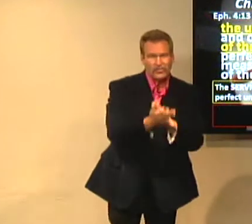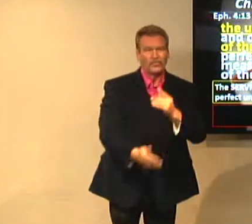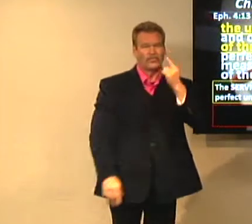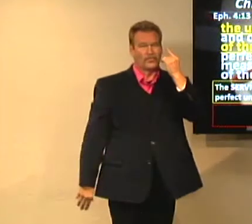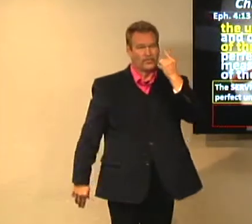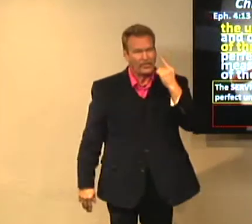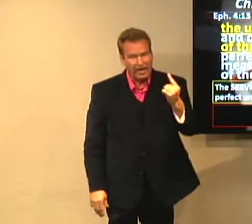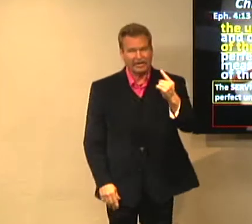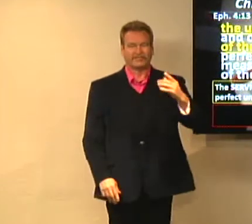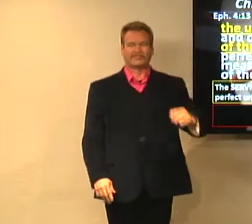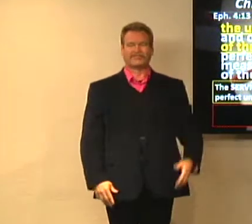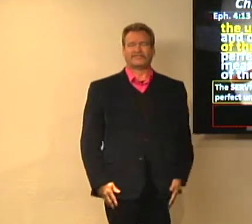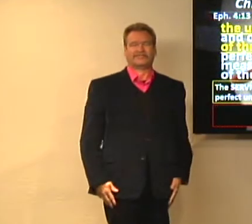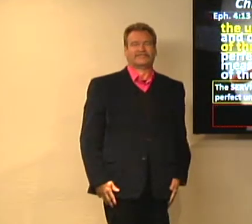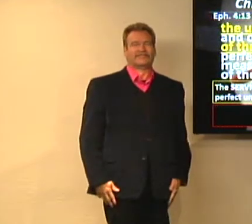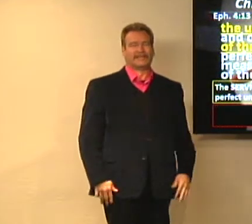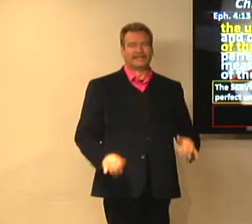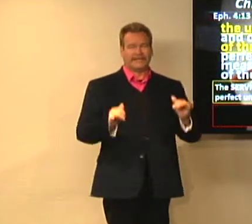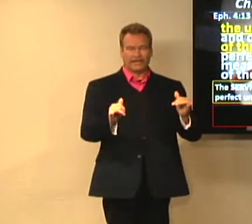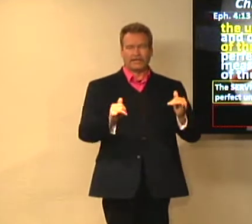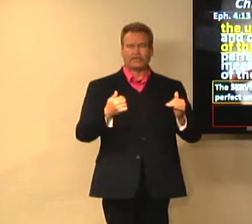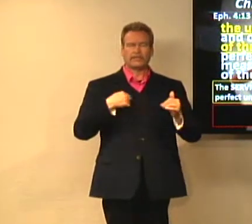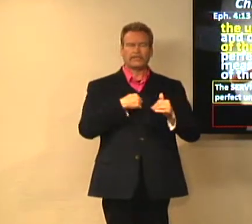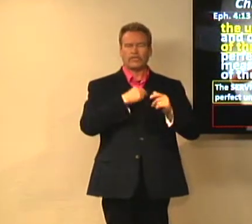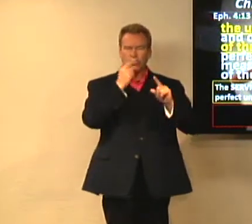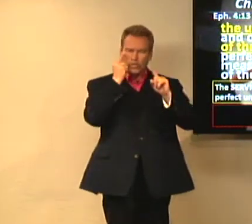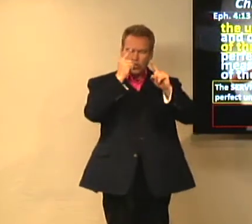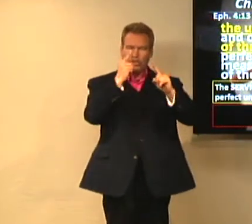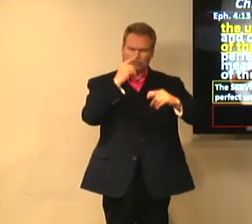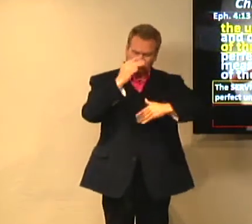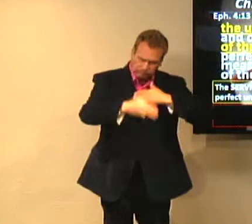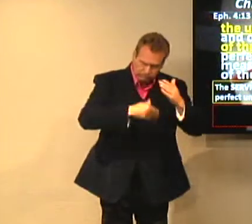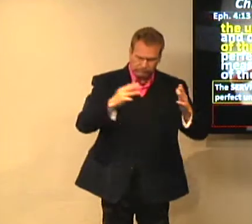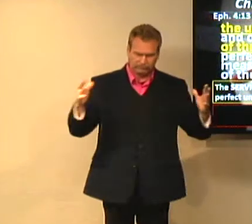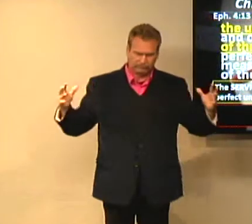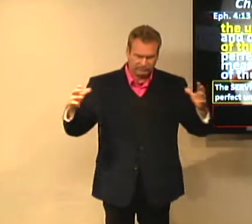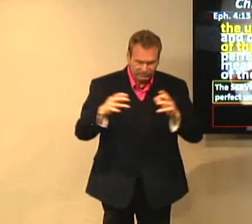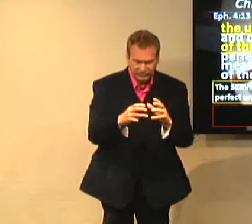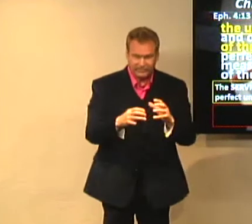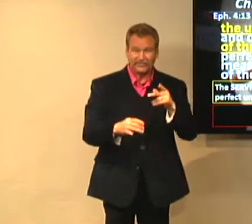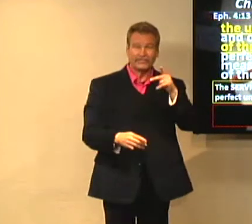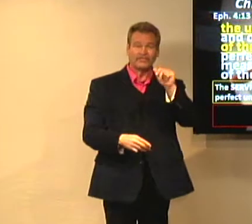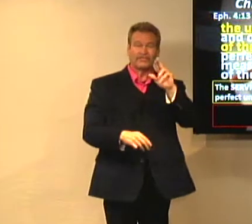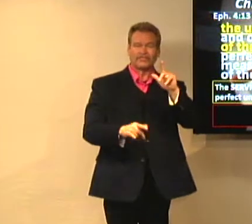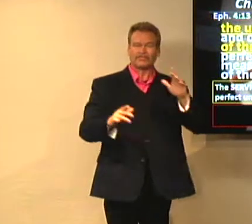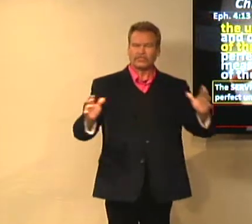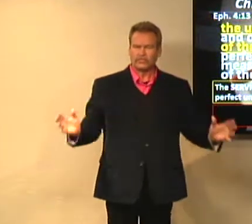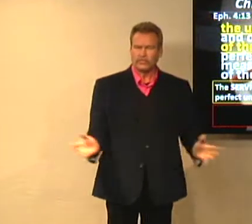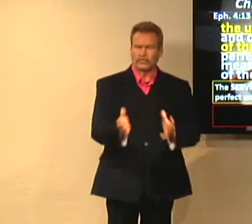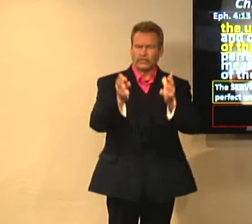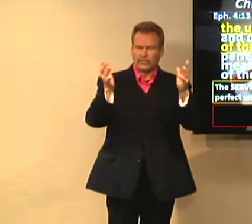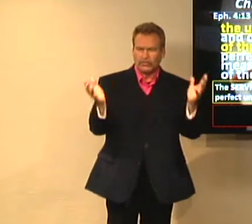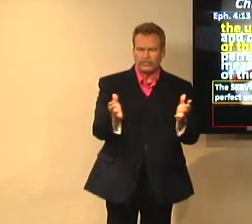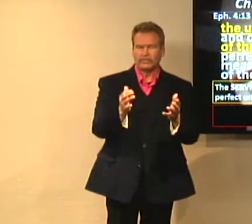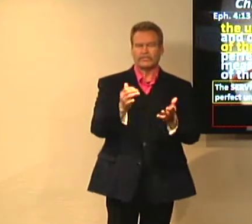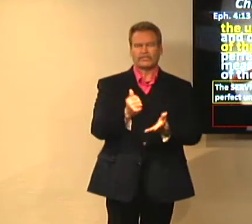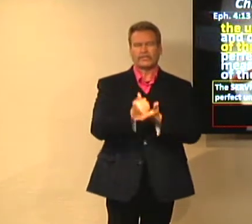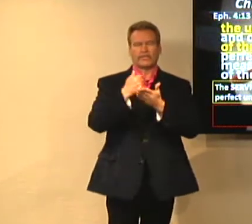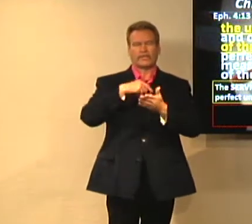togetherness, that we might become one as we all join together. And Paul was doing this